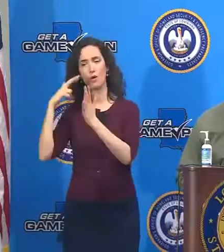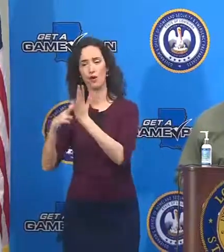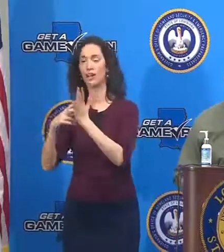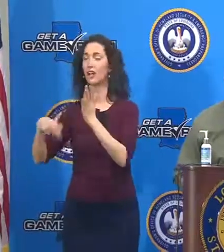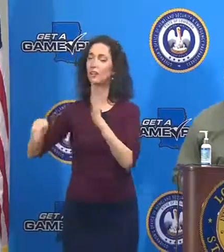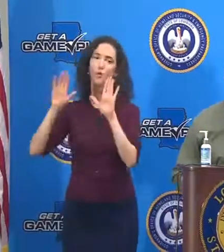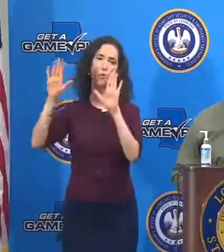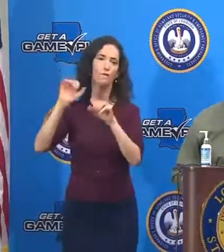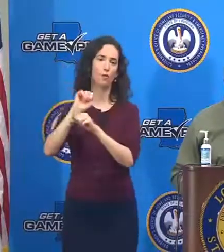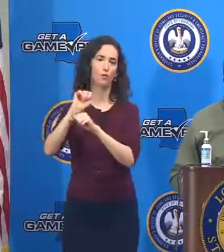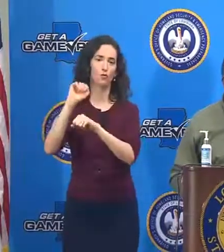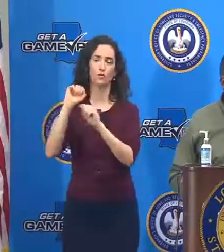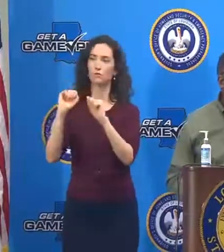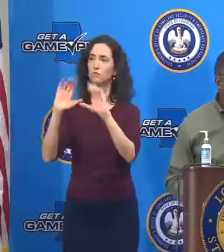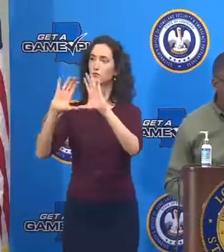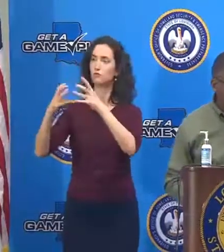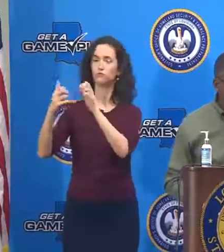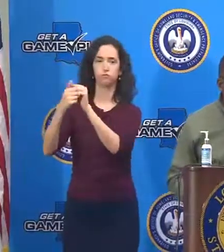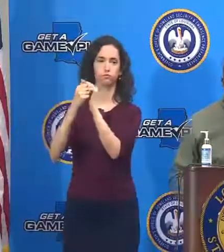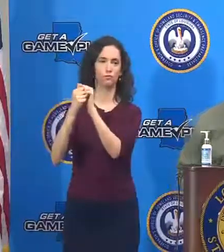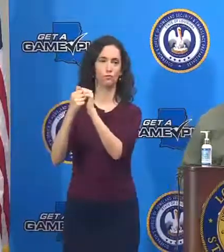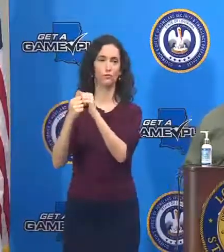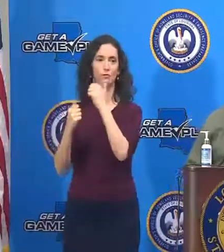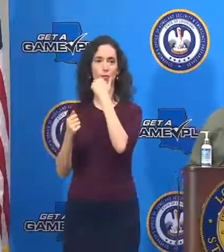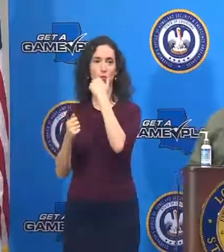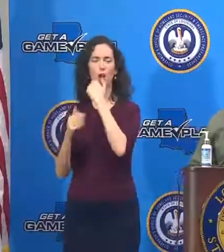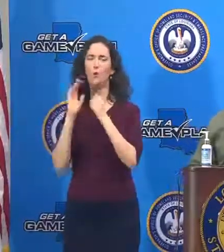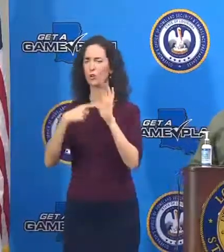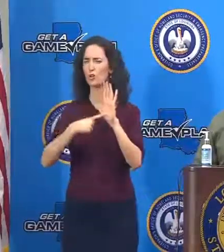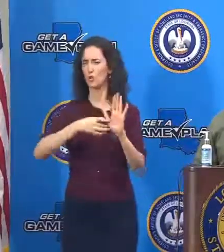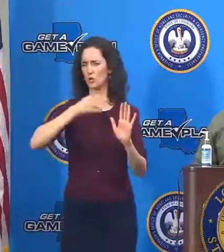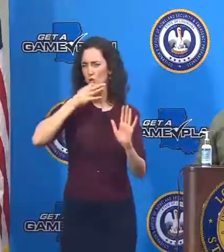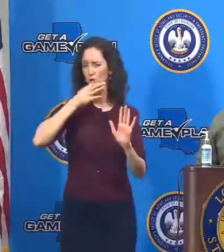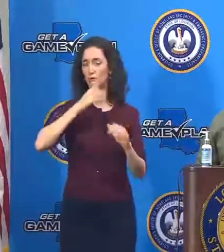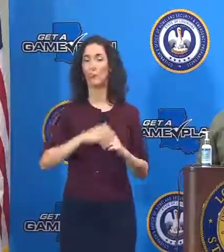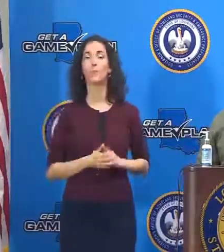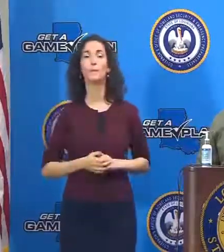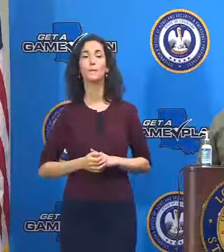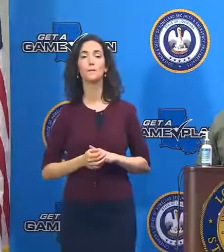to work with, and we'll demonstrate that in a second. First, if you follow